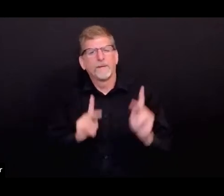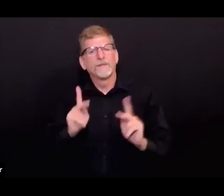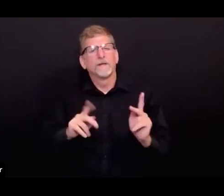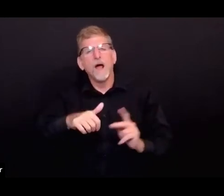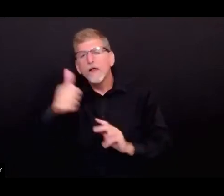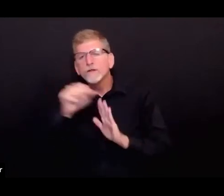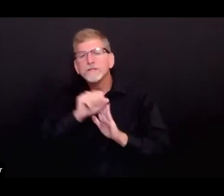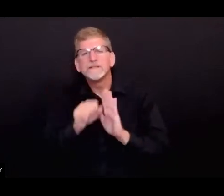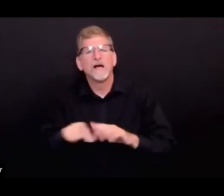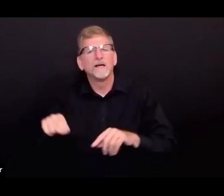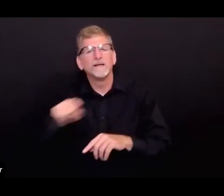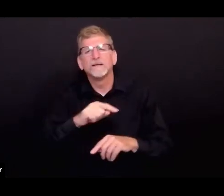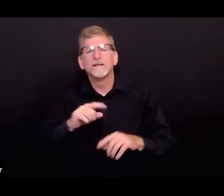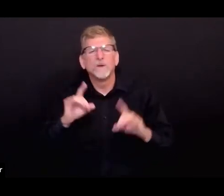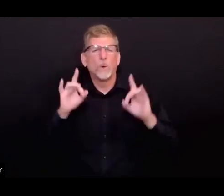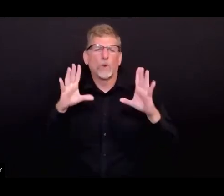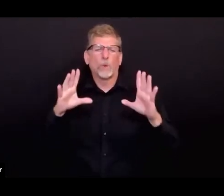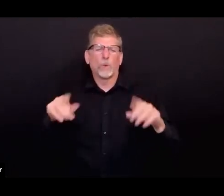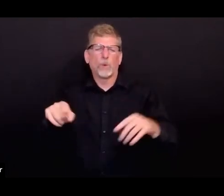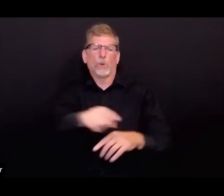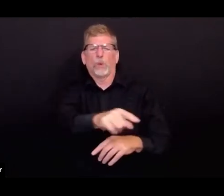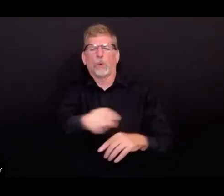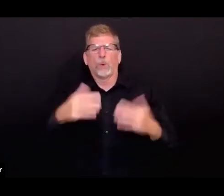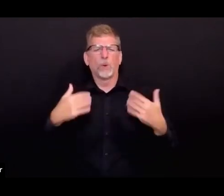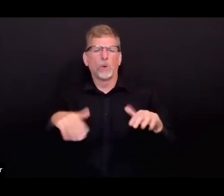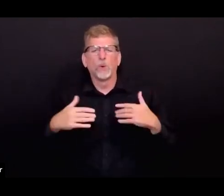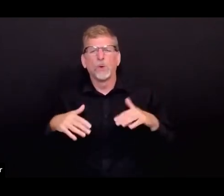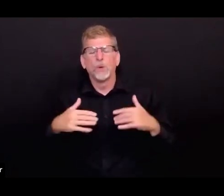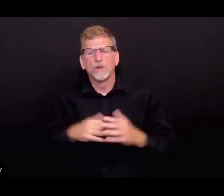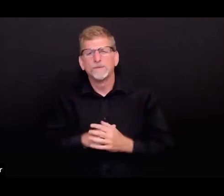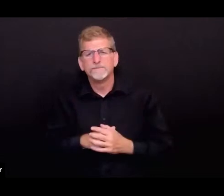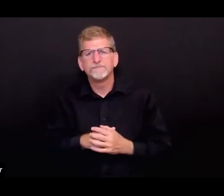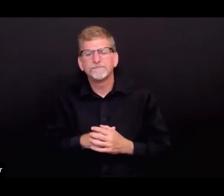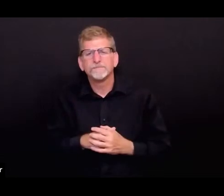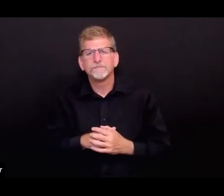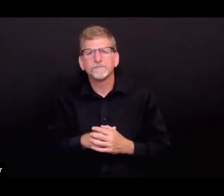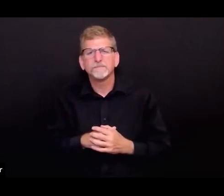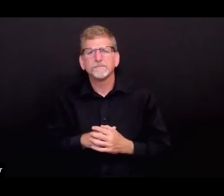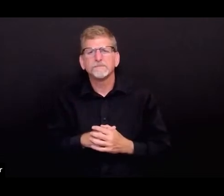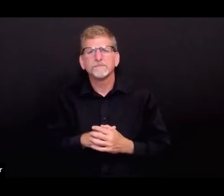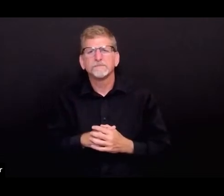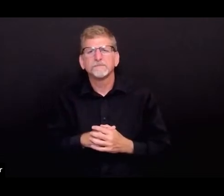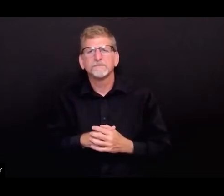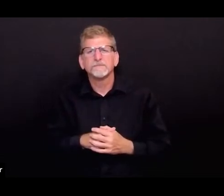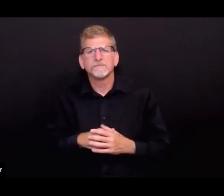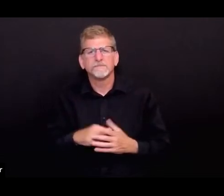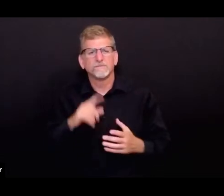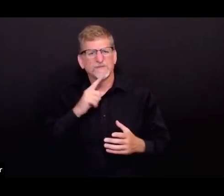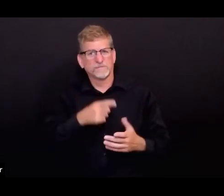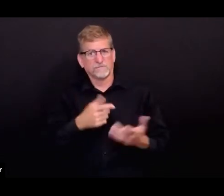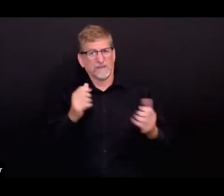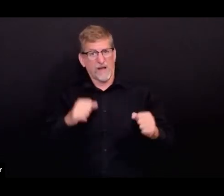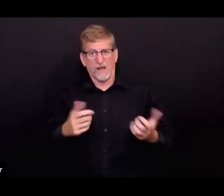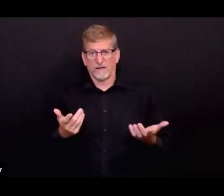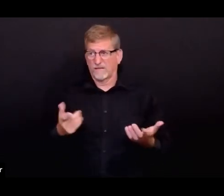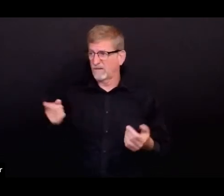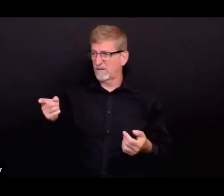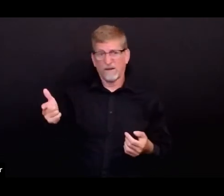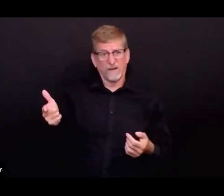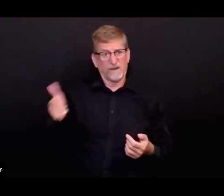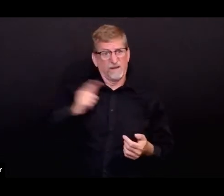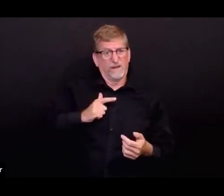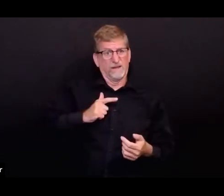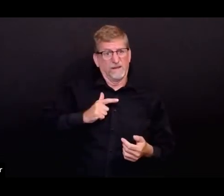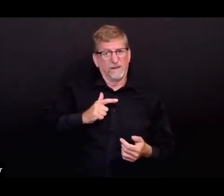getting. And all of those things will end up happening if we don't make some of these changes. So I'll let you guys speak to